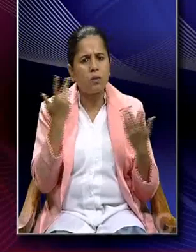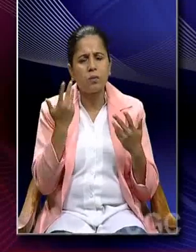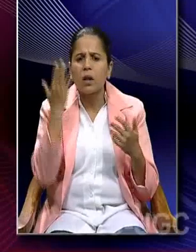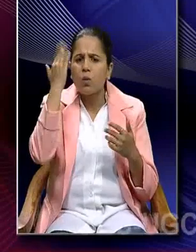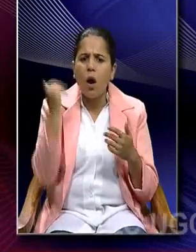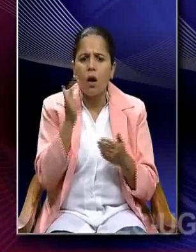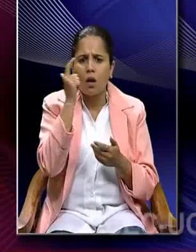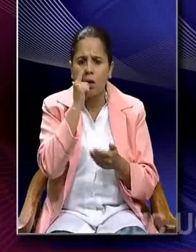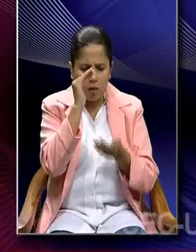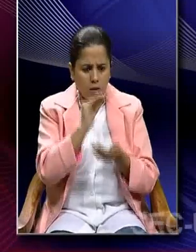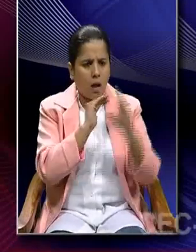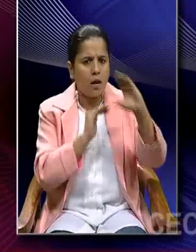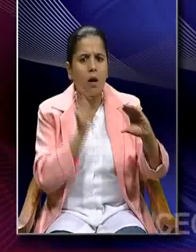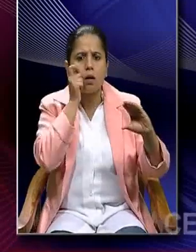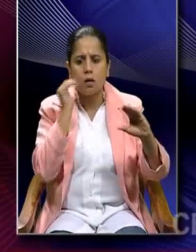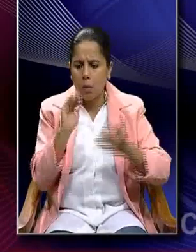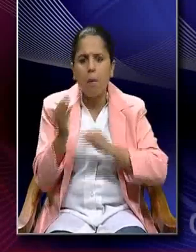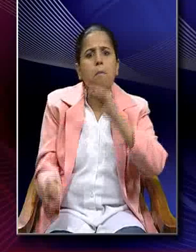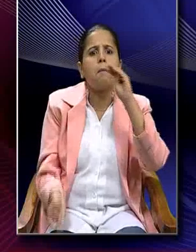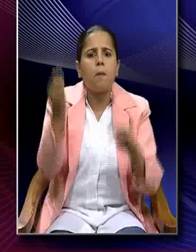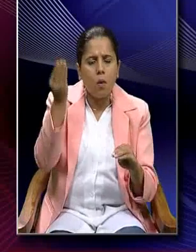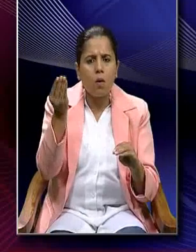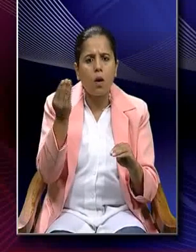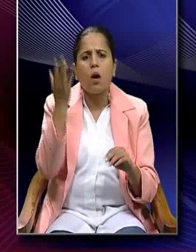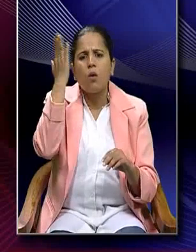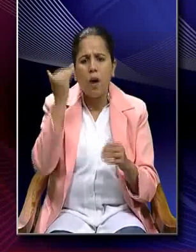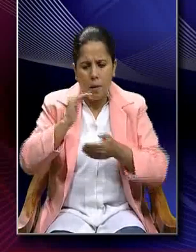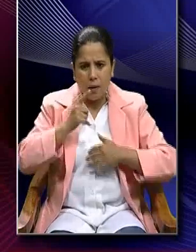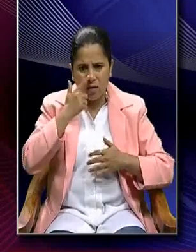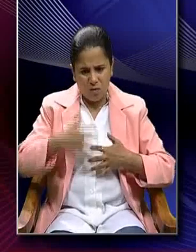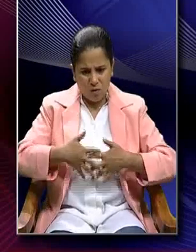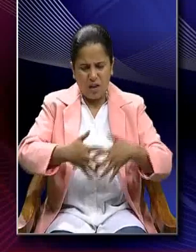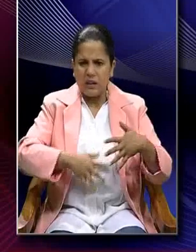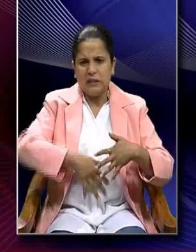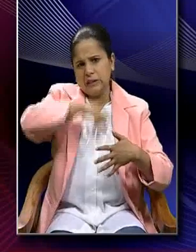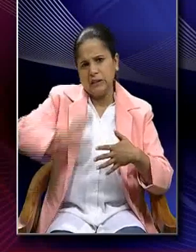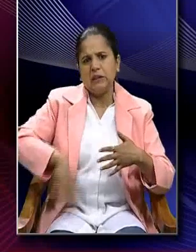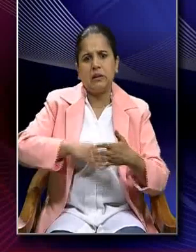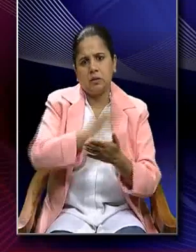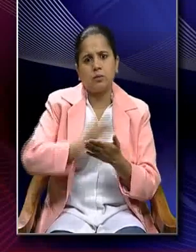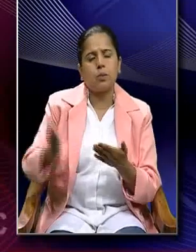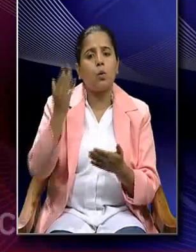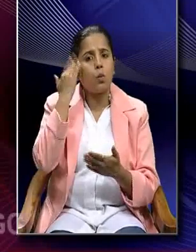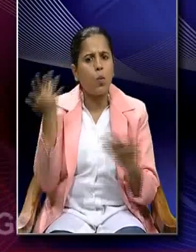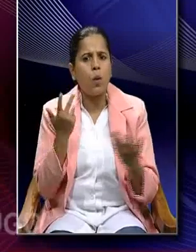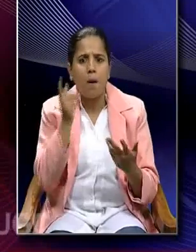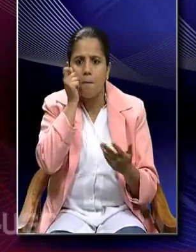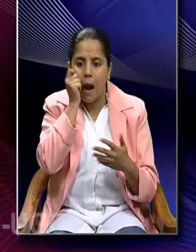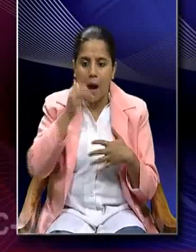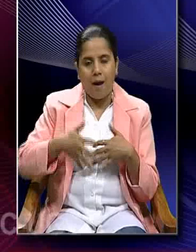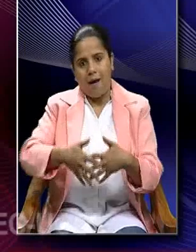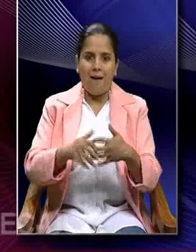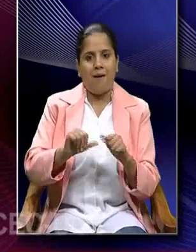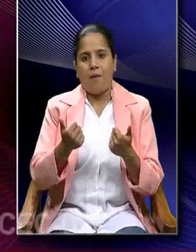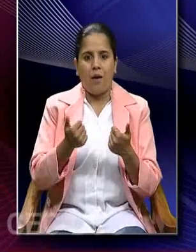ratio skewed? Why is there female feticide and not male deliberate abortion